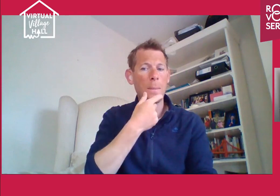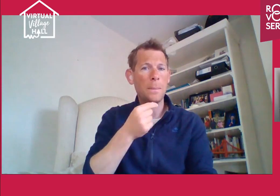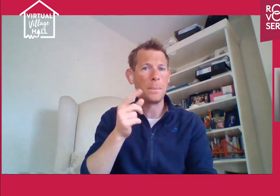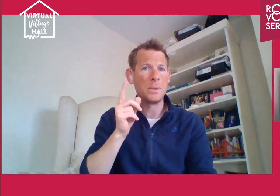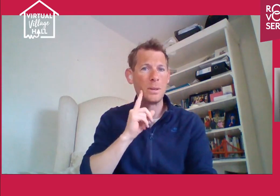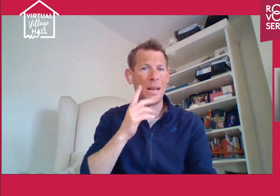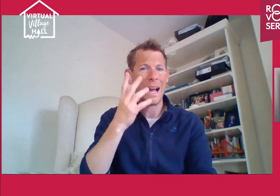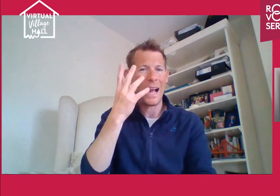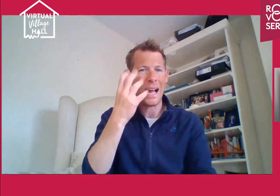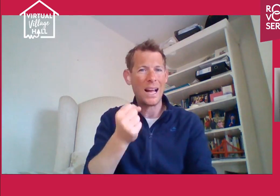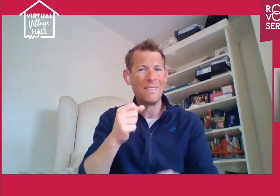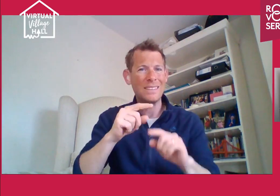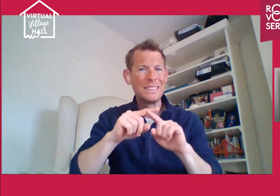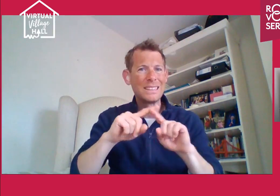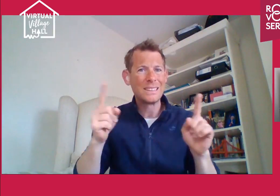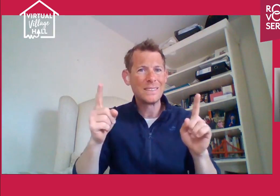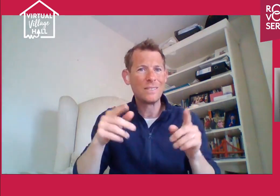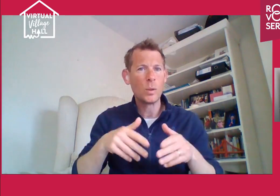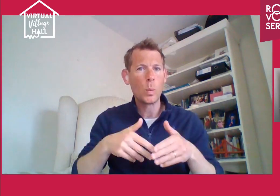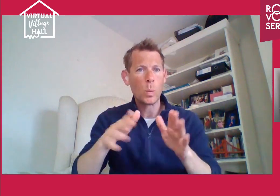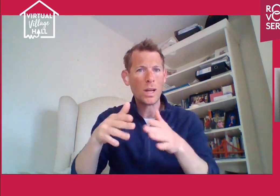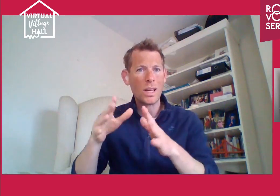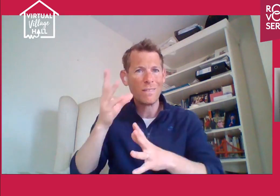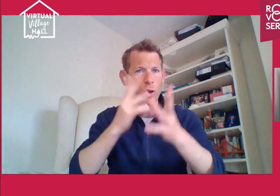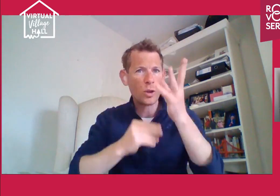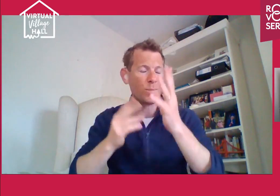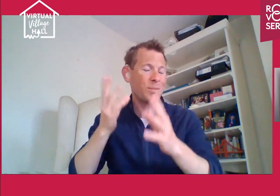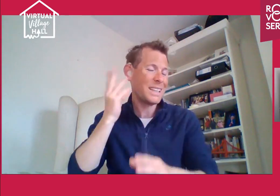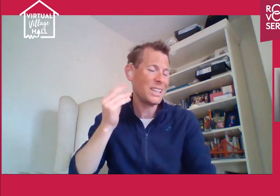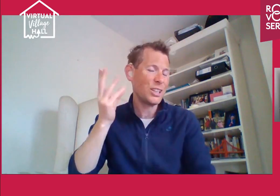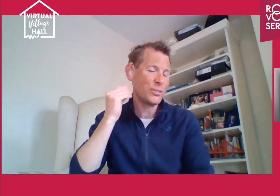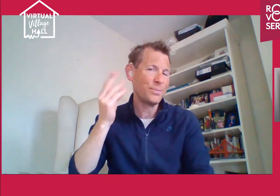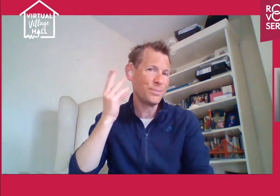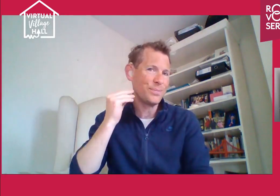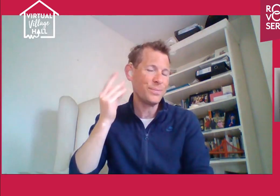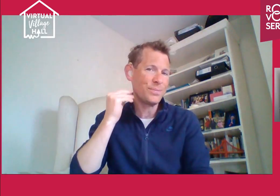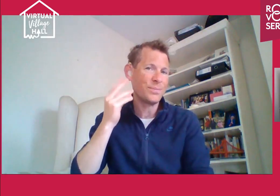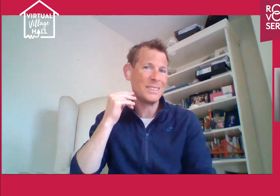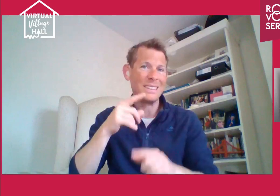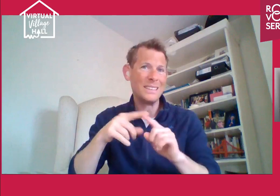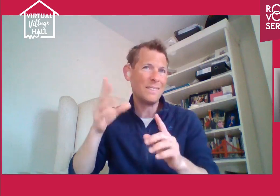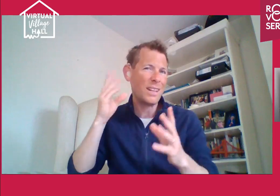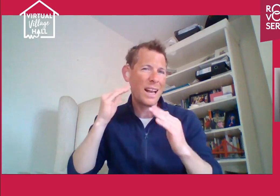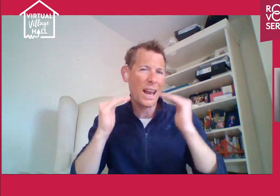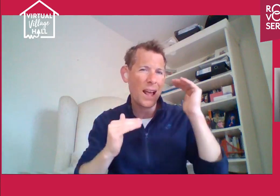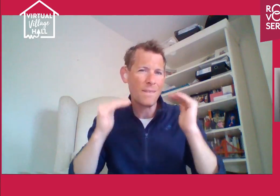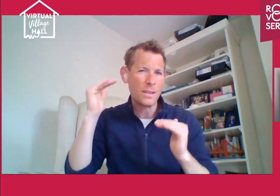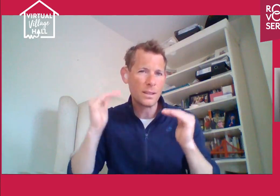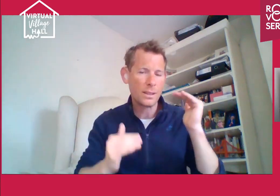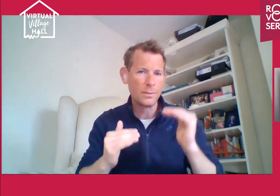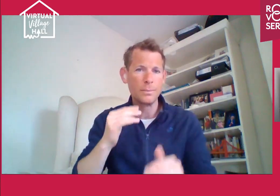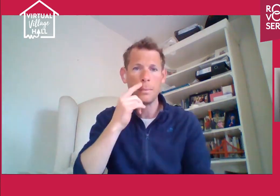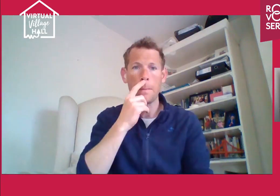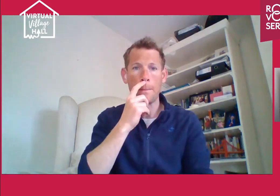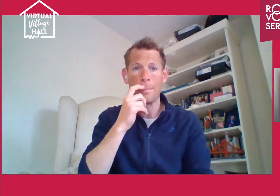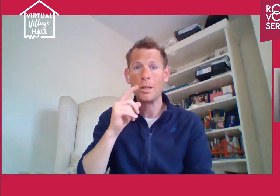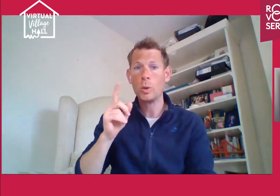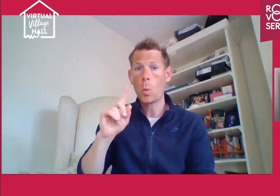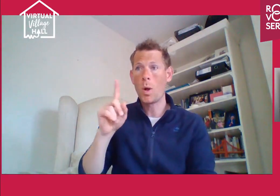All deaf people have different ways of signing and different levels of